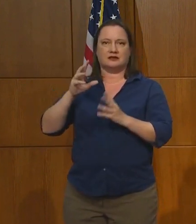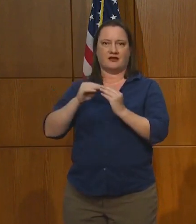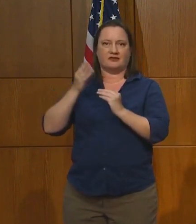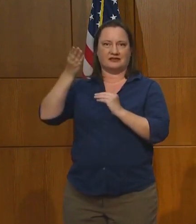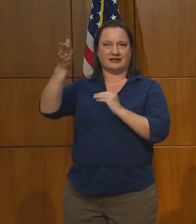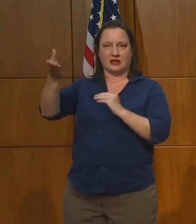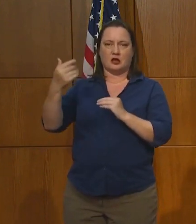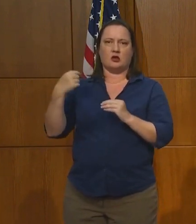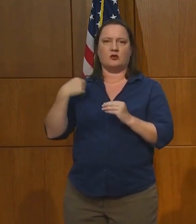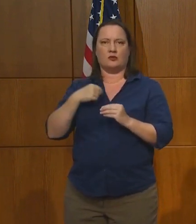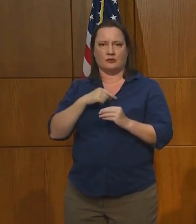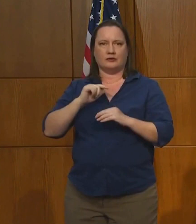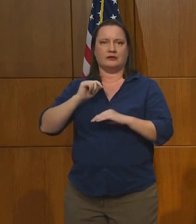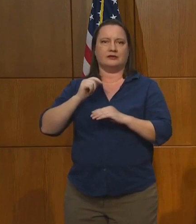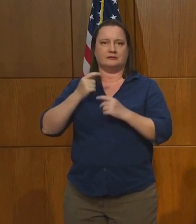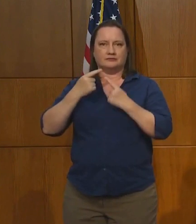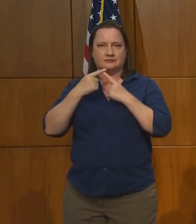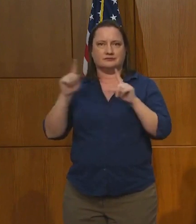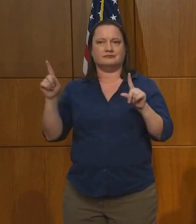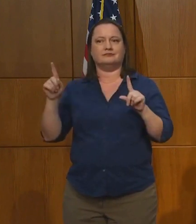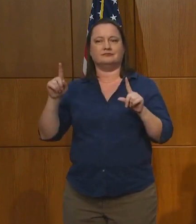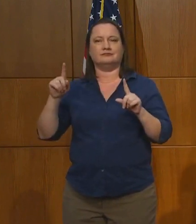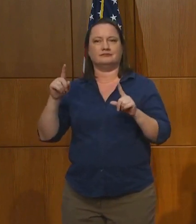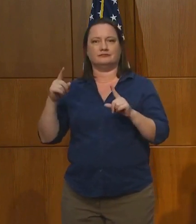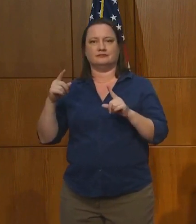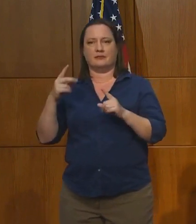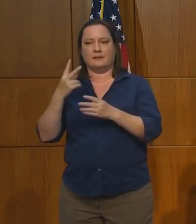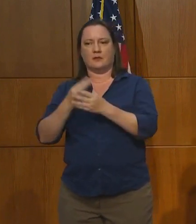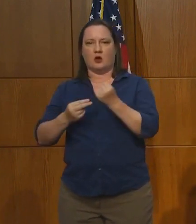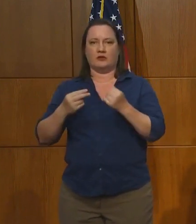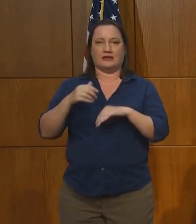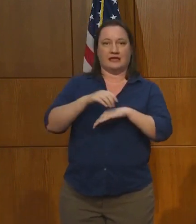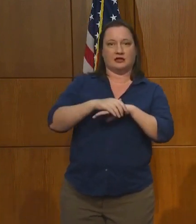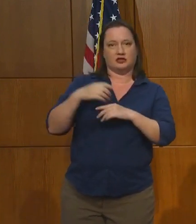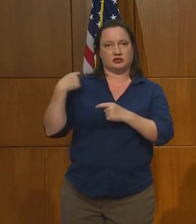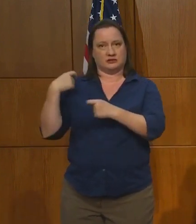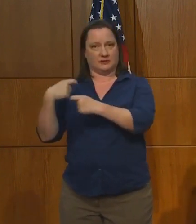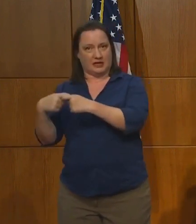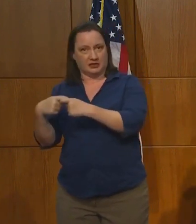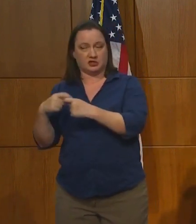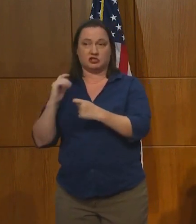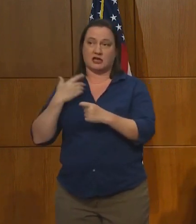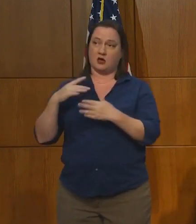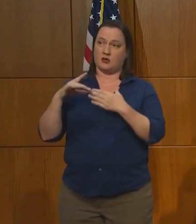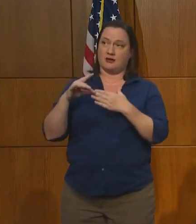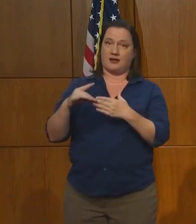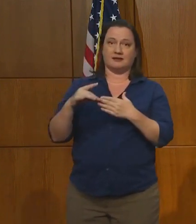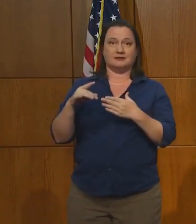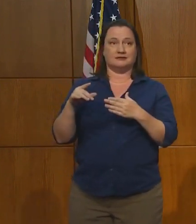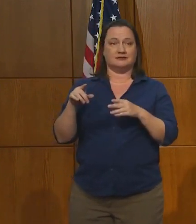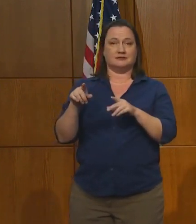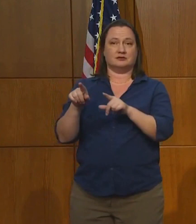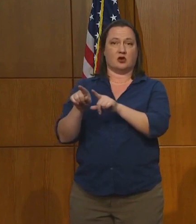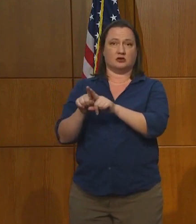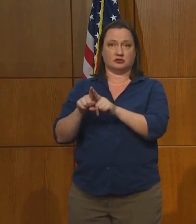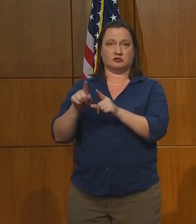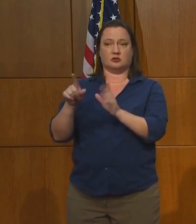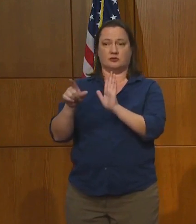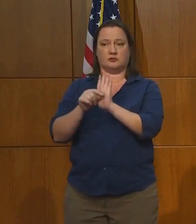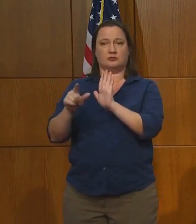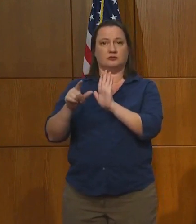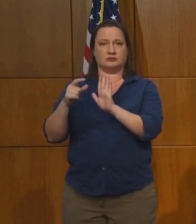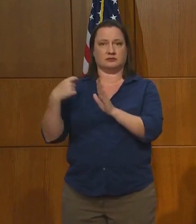Spanish. Certainly the interpretations, the guidance that we're putting out is also in Spanish.